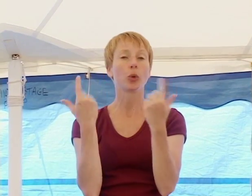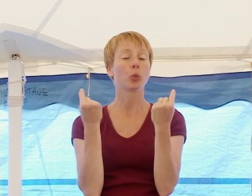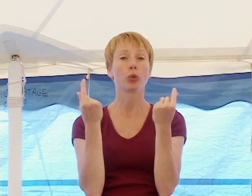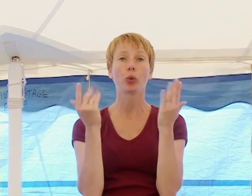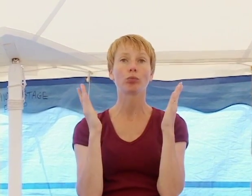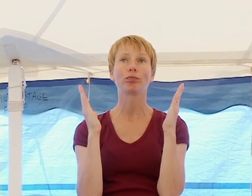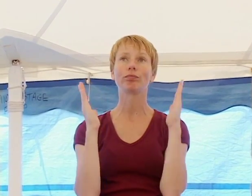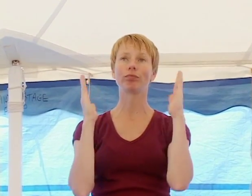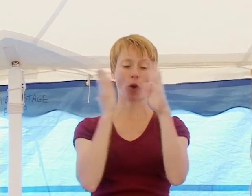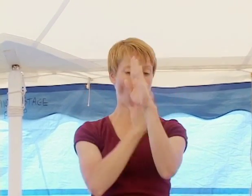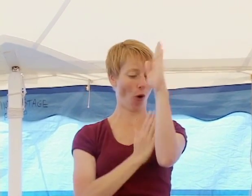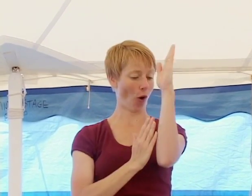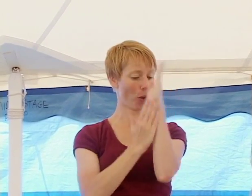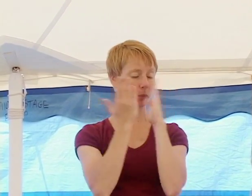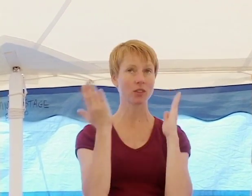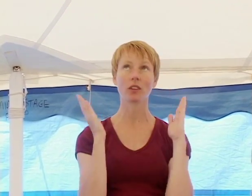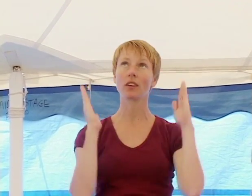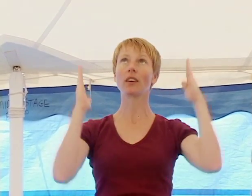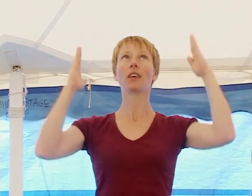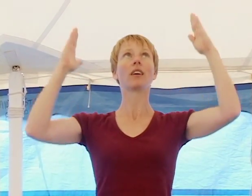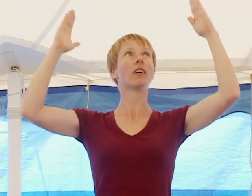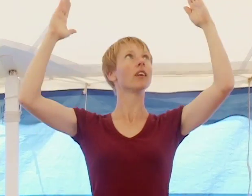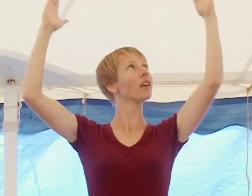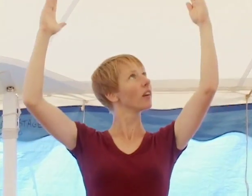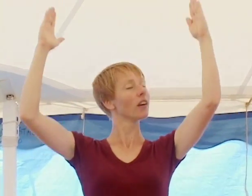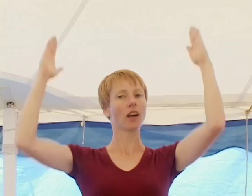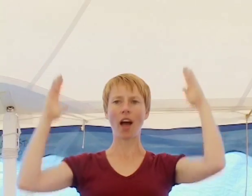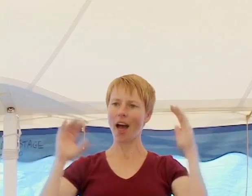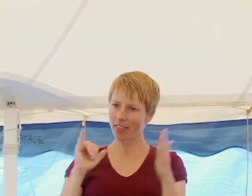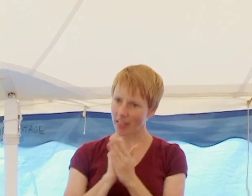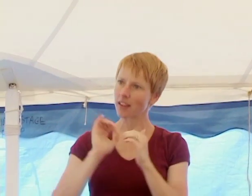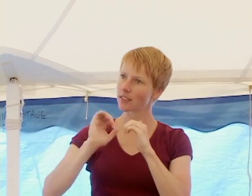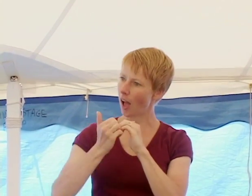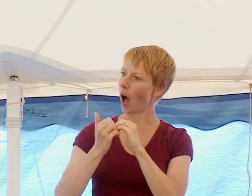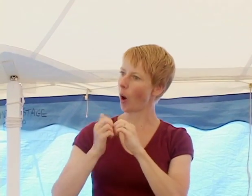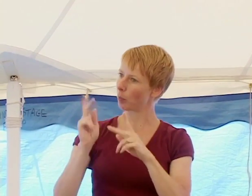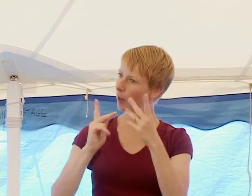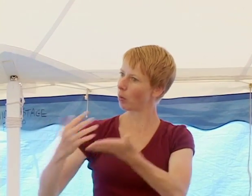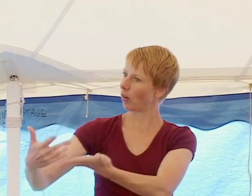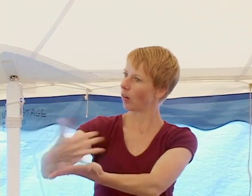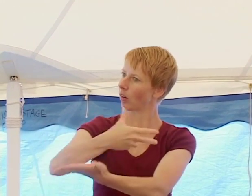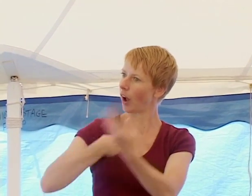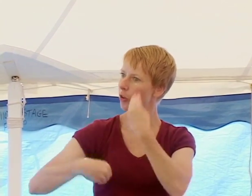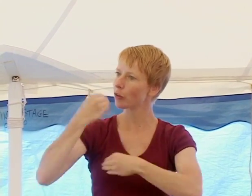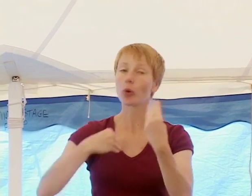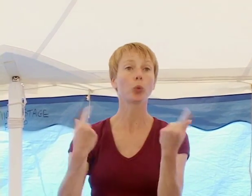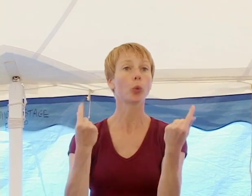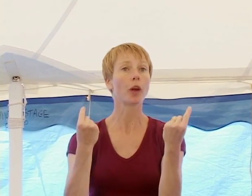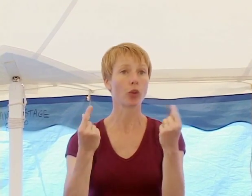your arms. And in fact, that's how people harvested their food. They would raise up their arms.